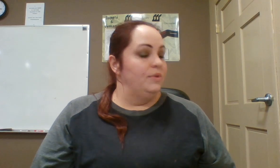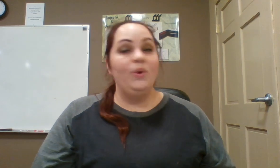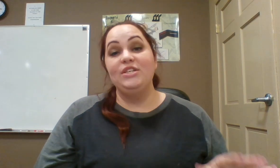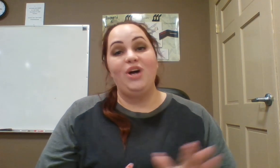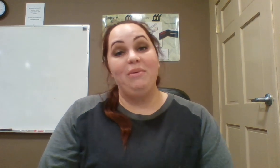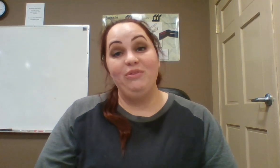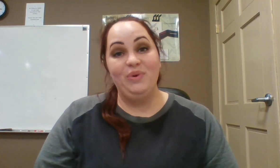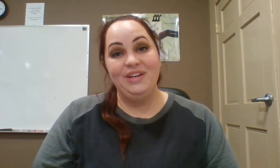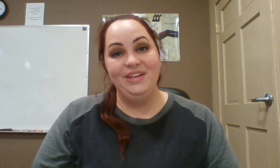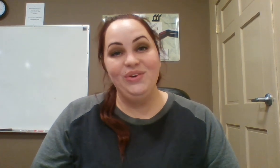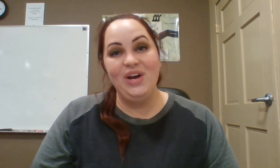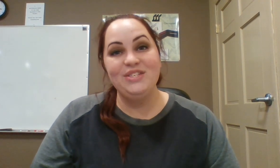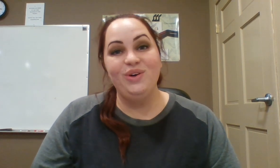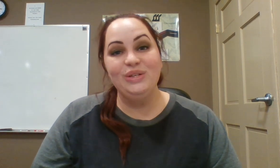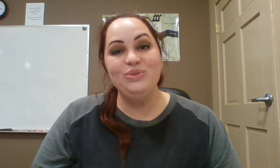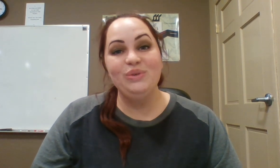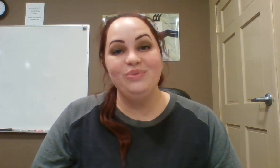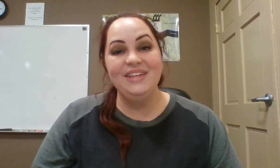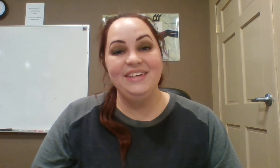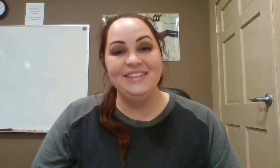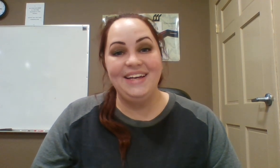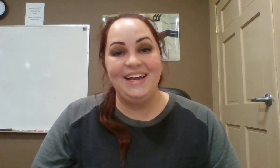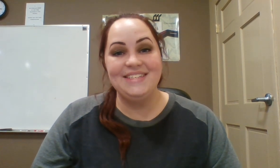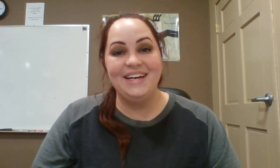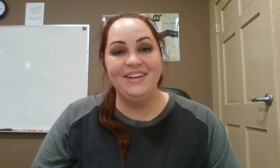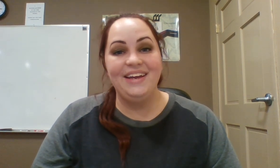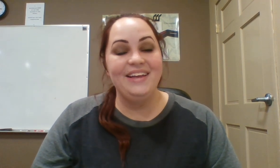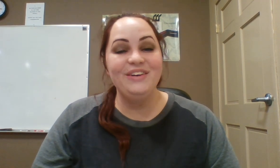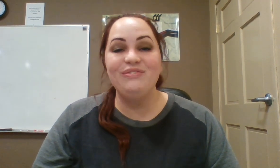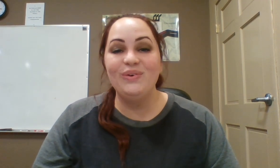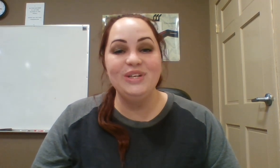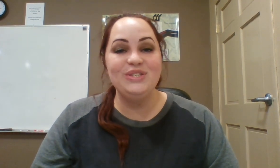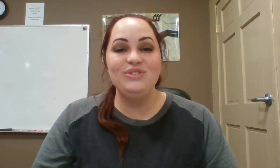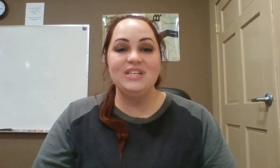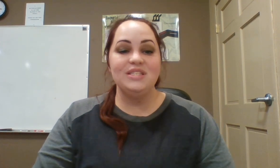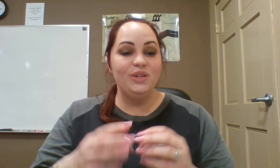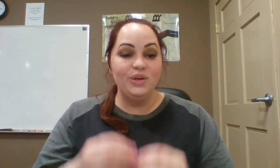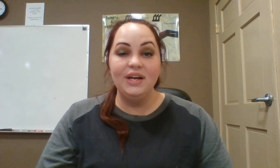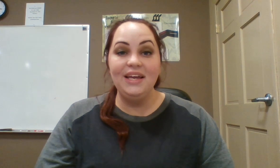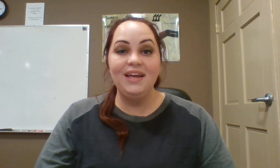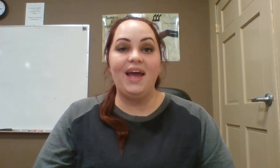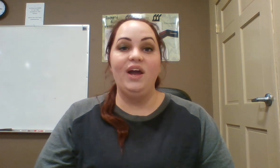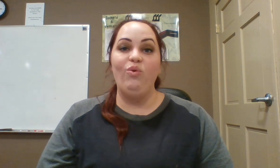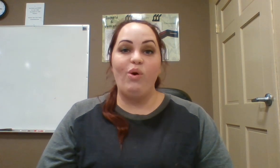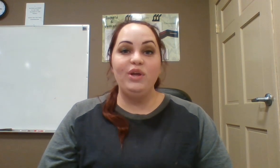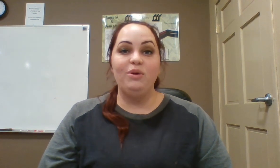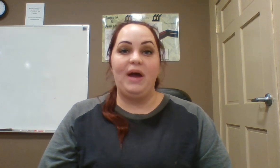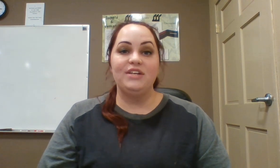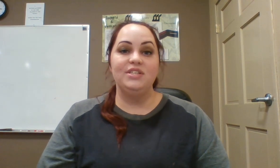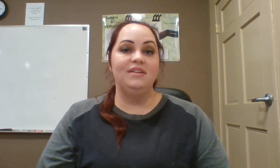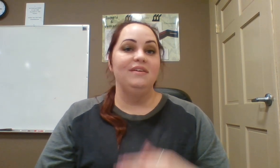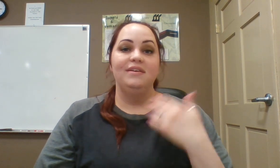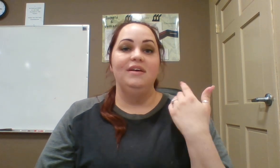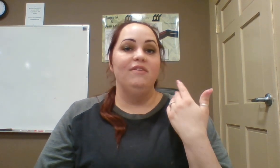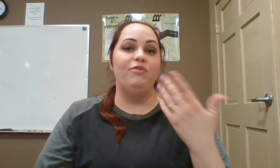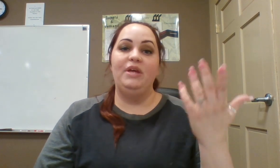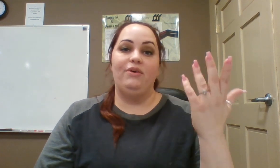Great job, everyone. You guys are all doing really good in ASL, and I look forward to just learning and growing your passion from here on